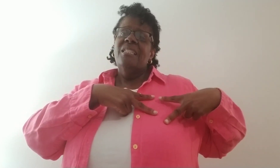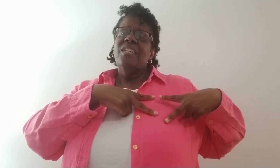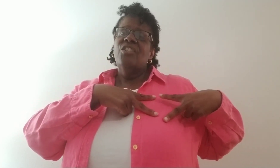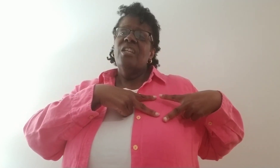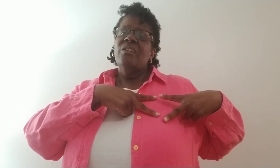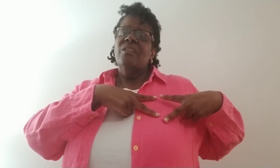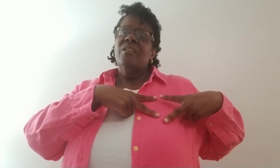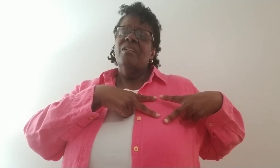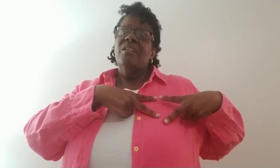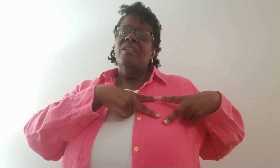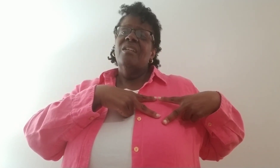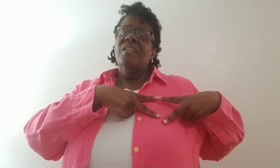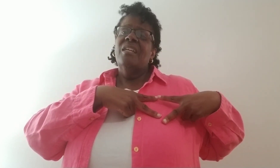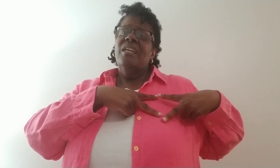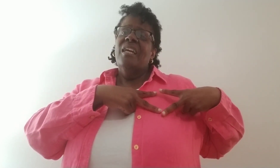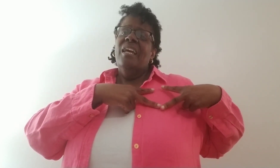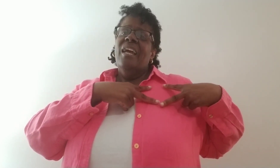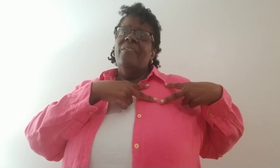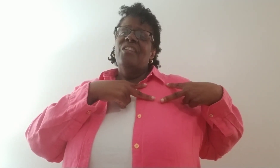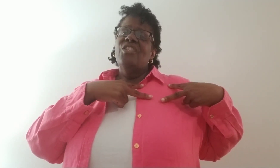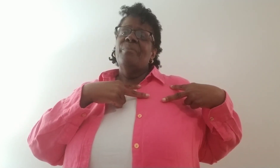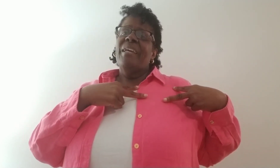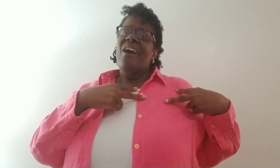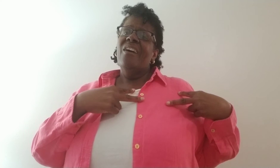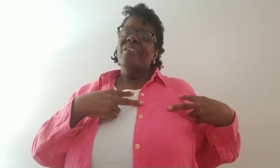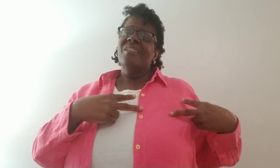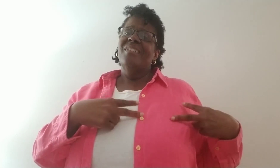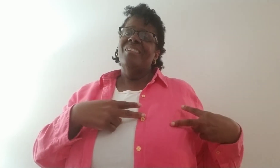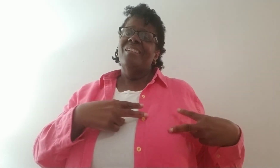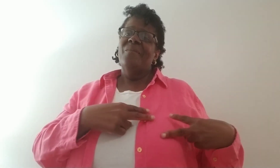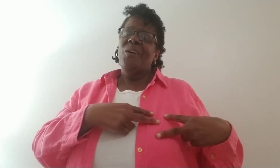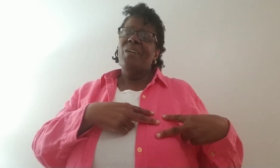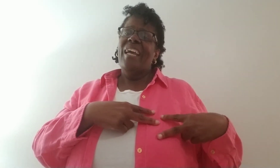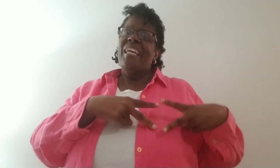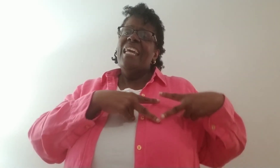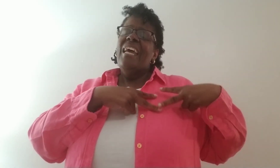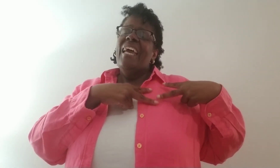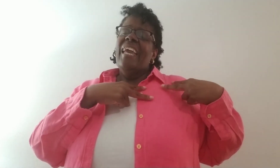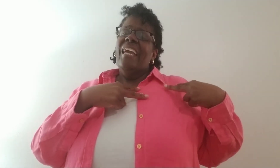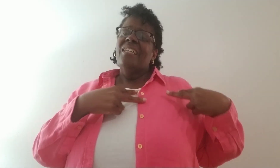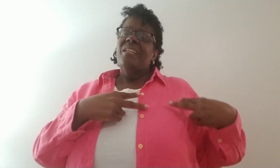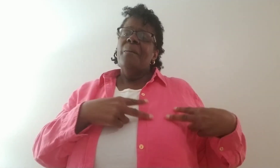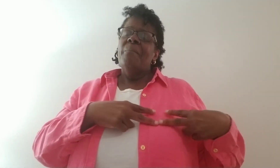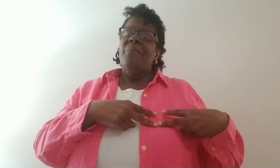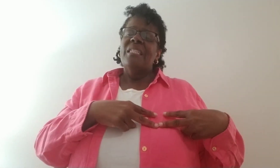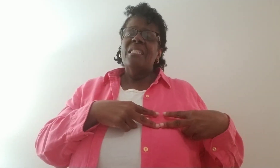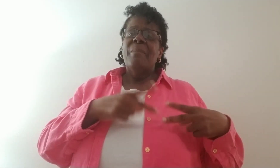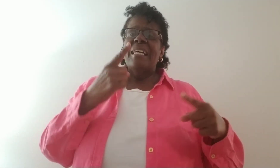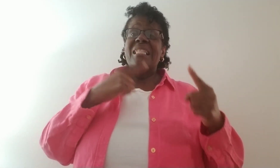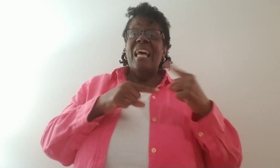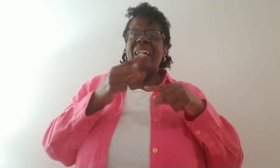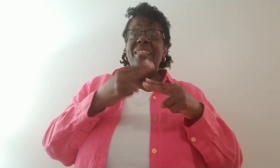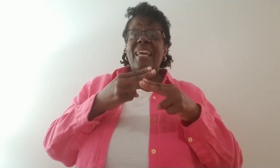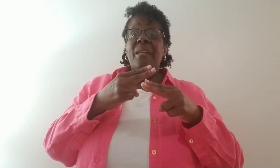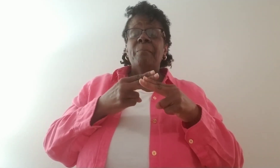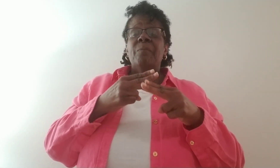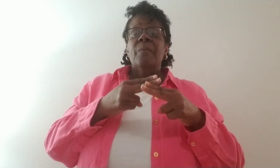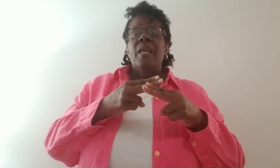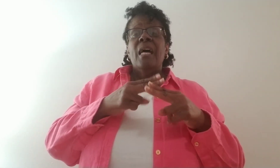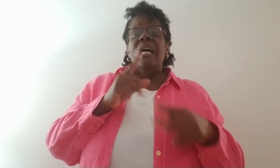touch here, and then just make a heart, okay? And this is my sign name, a